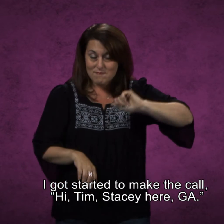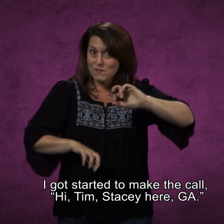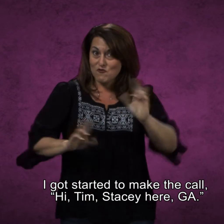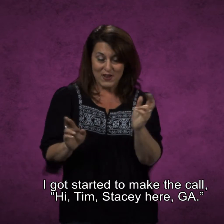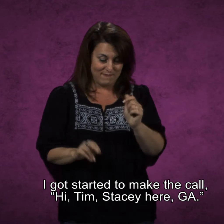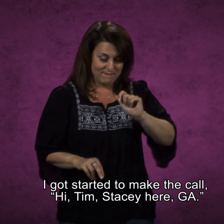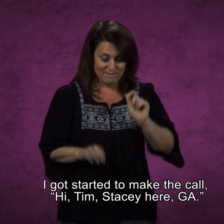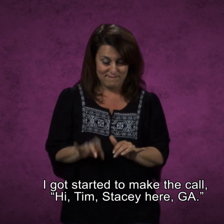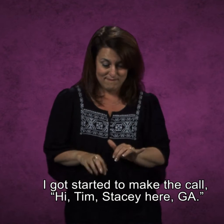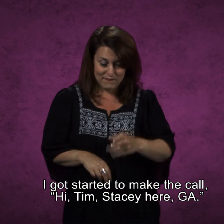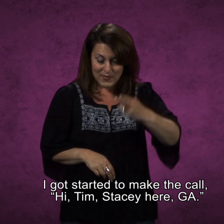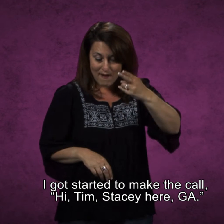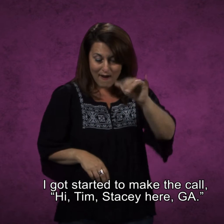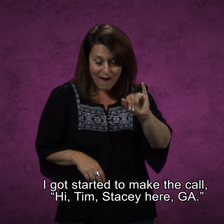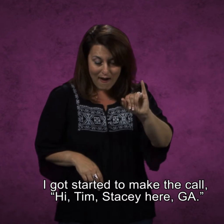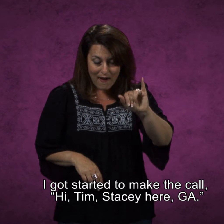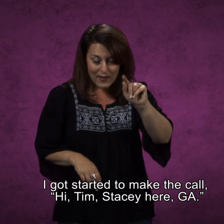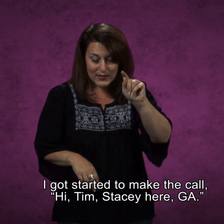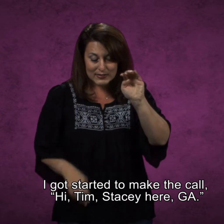I got started to make the call. Hi, Tim.